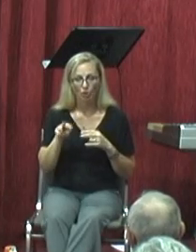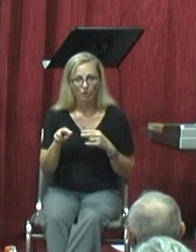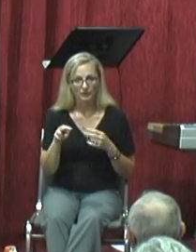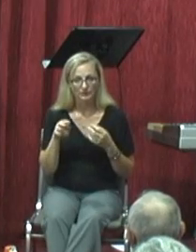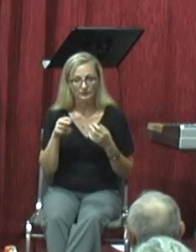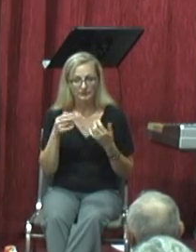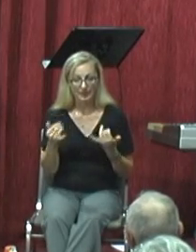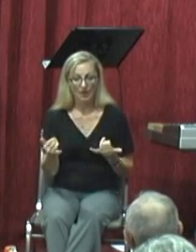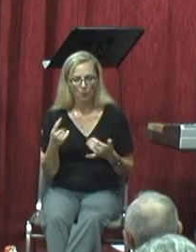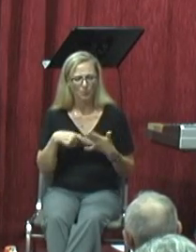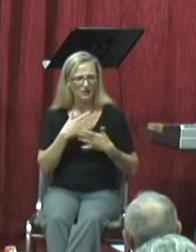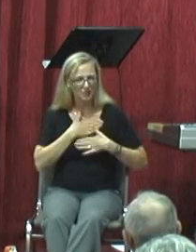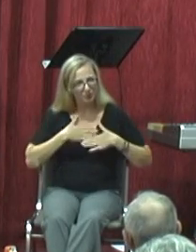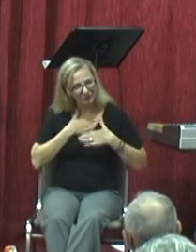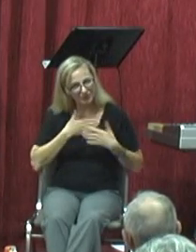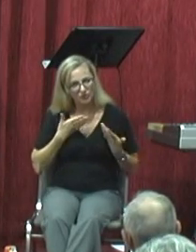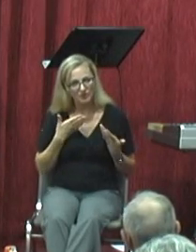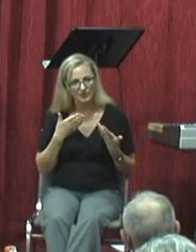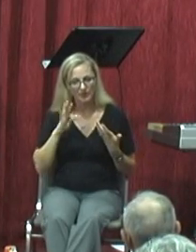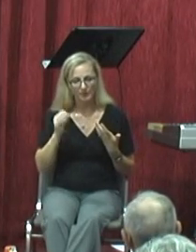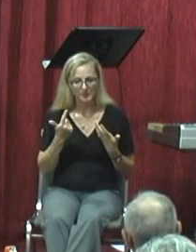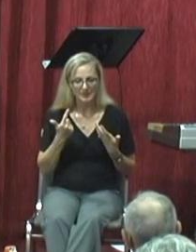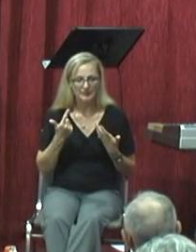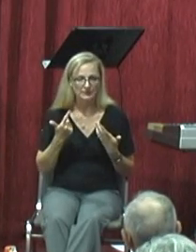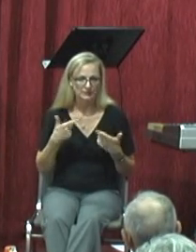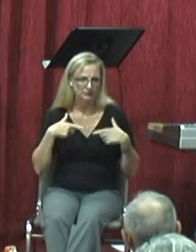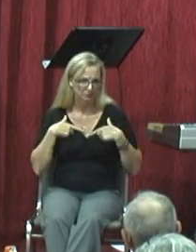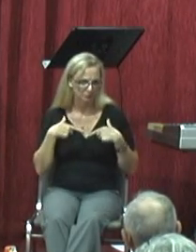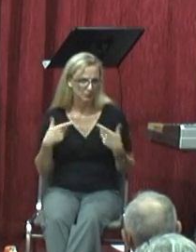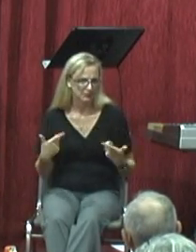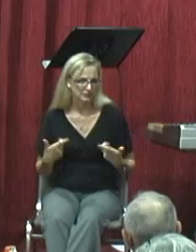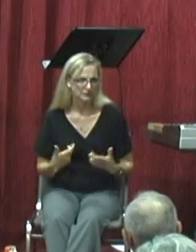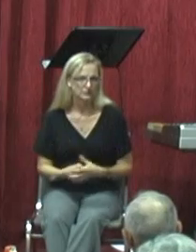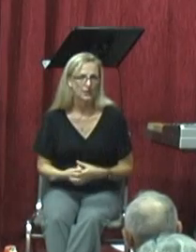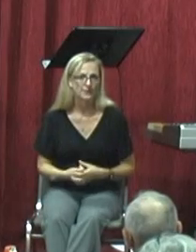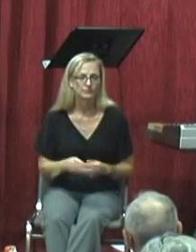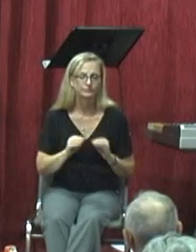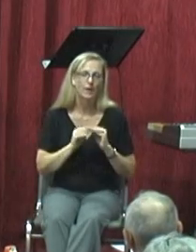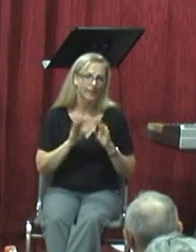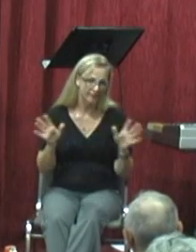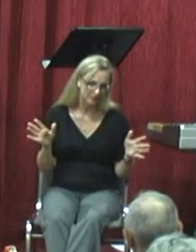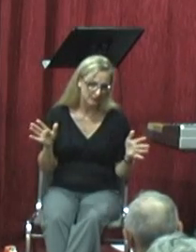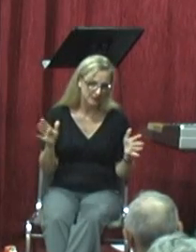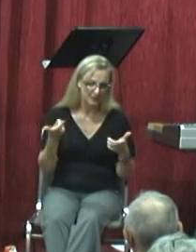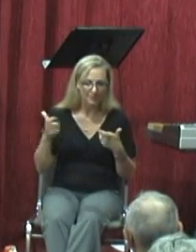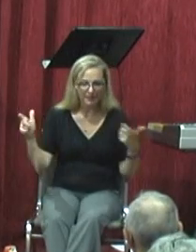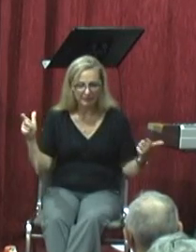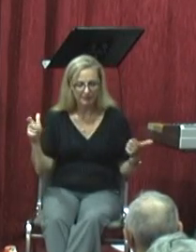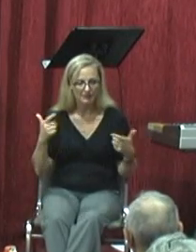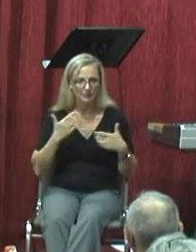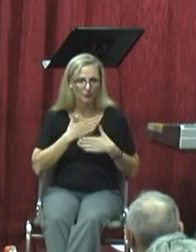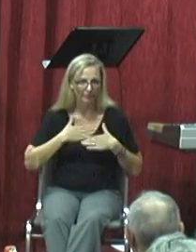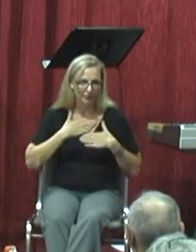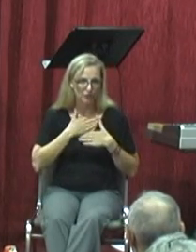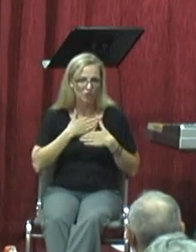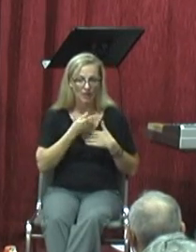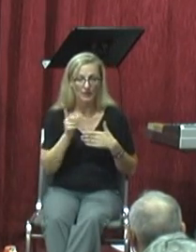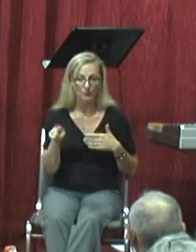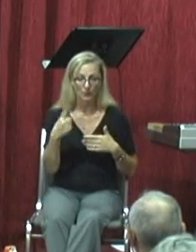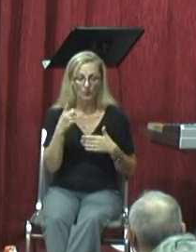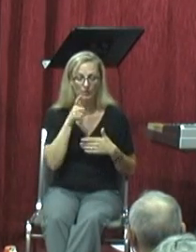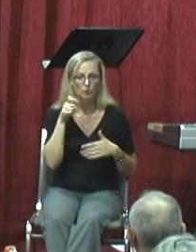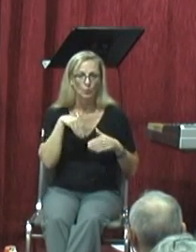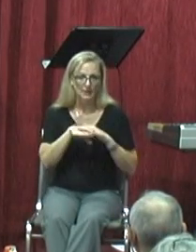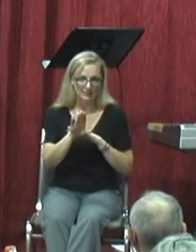are the privileges of being a Kohen? Well, obviously, the biggest one was, they were the ones who